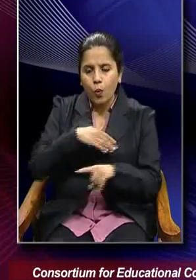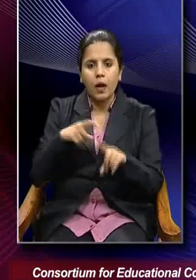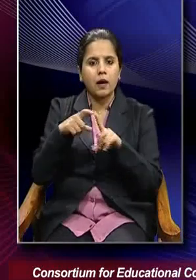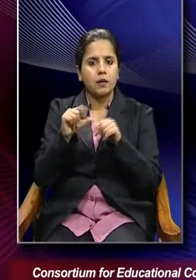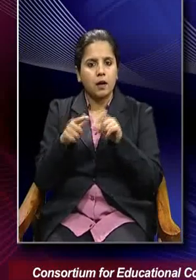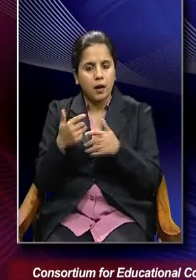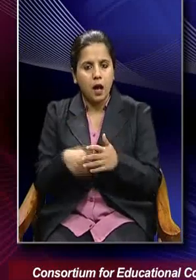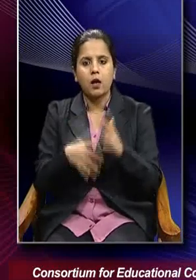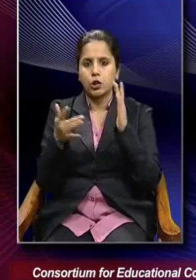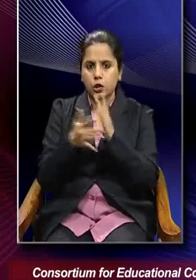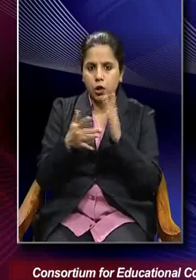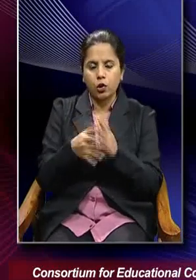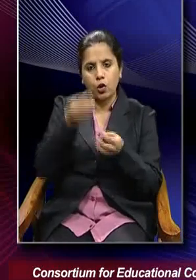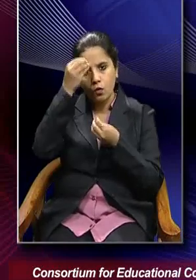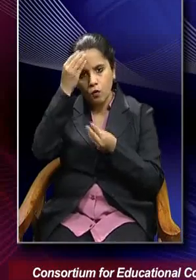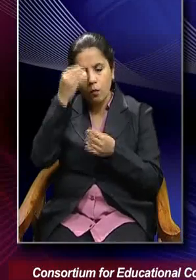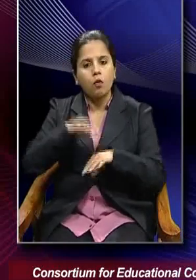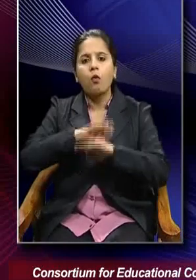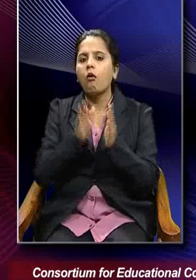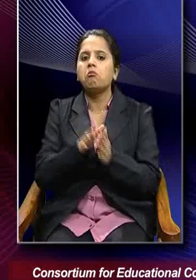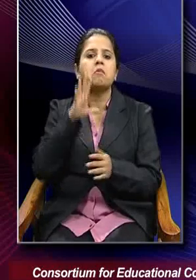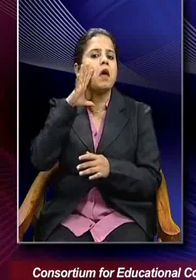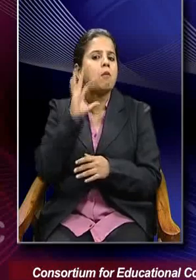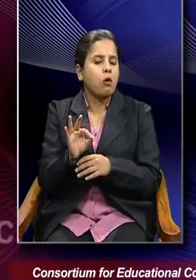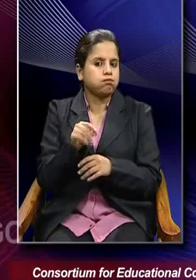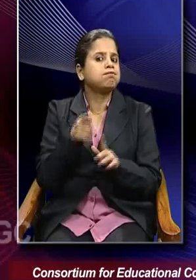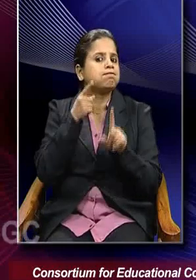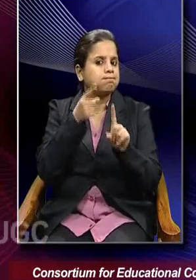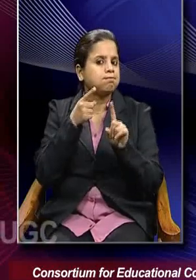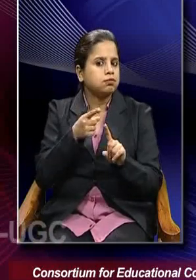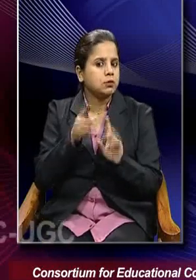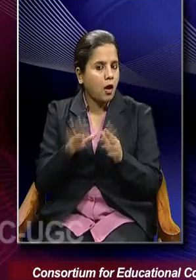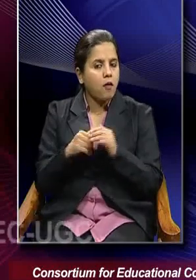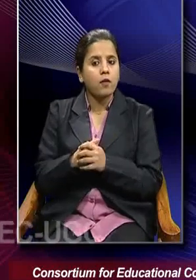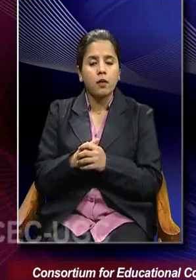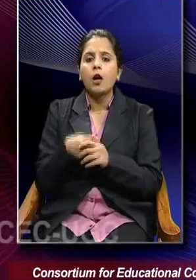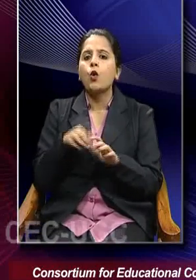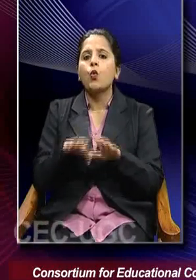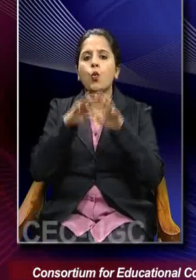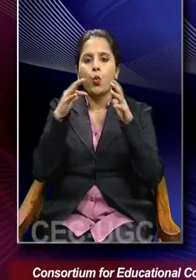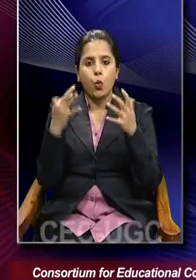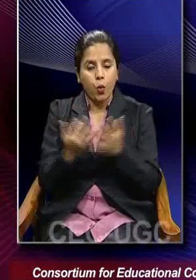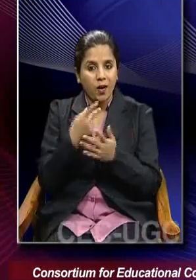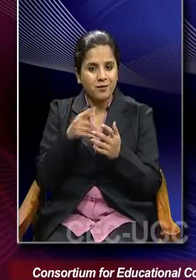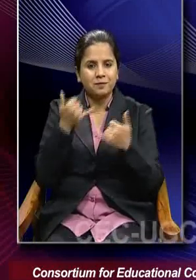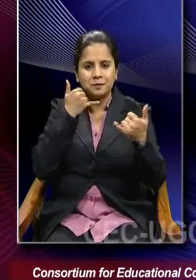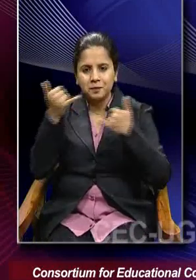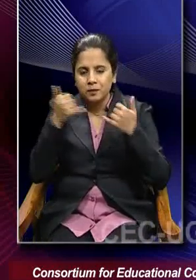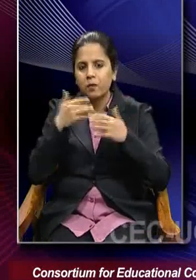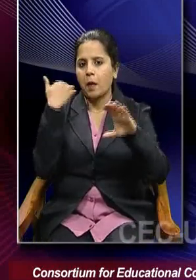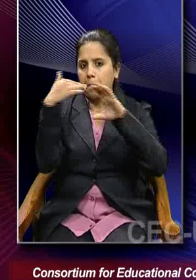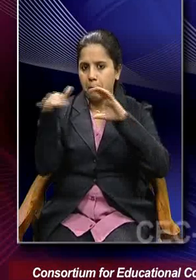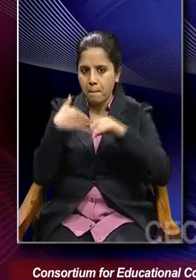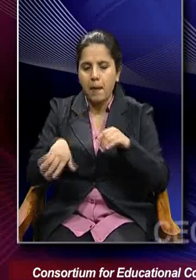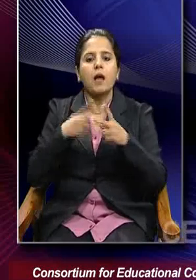technology, information are all significant aspects. The World Telecommunication and Information